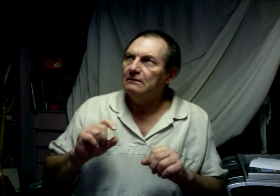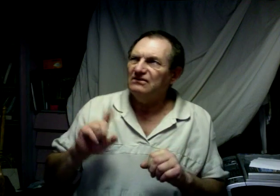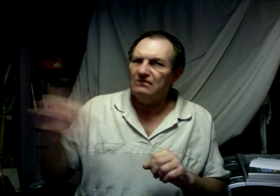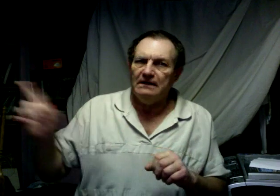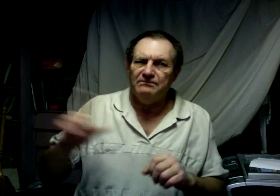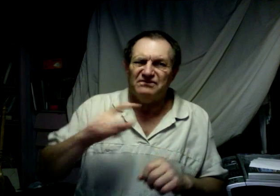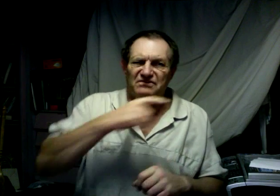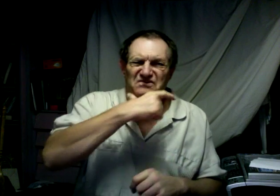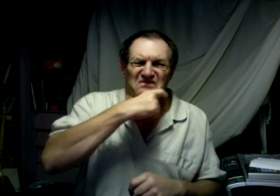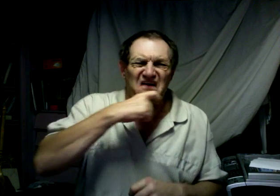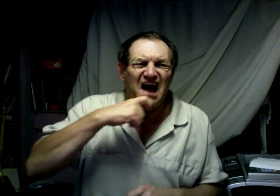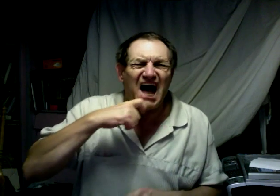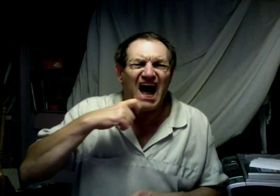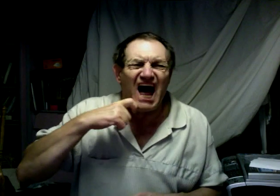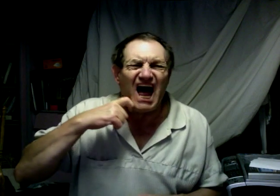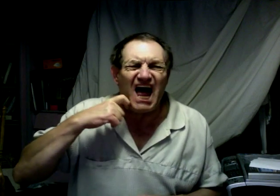Those grapes are dry.